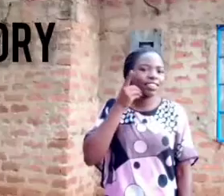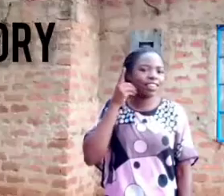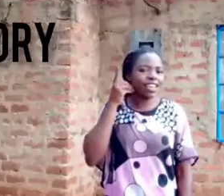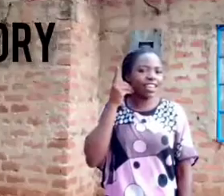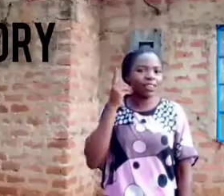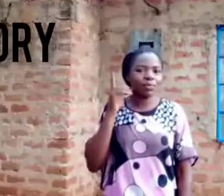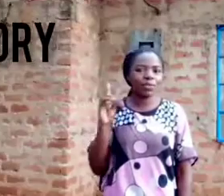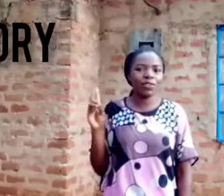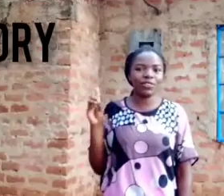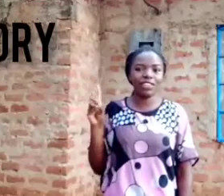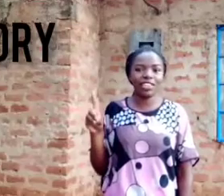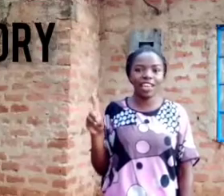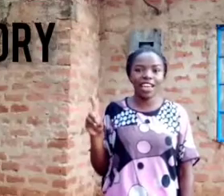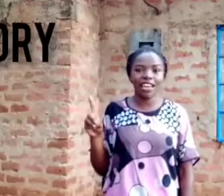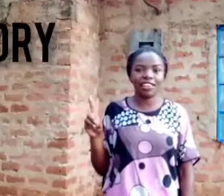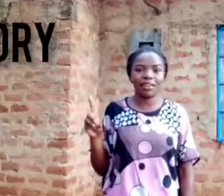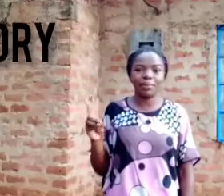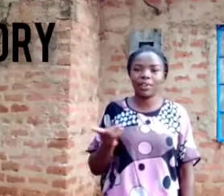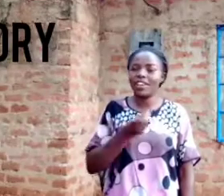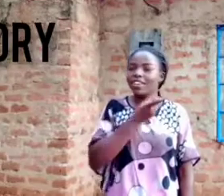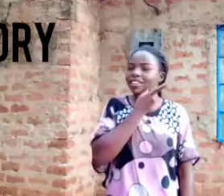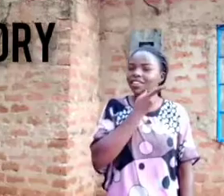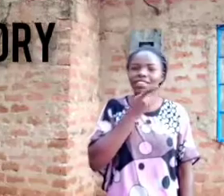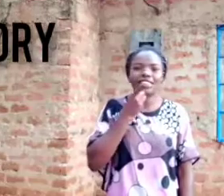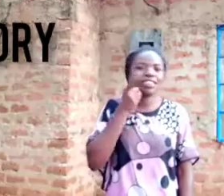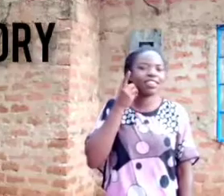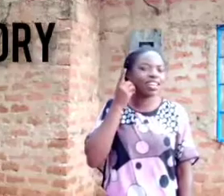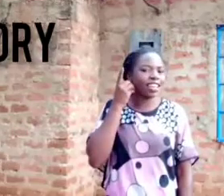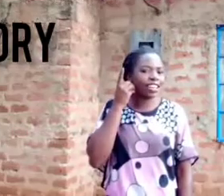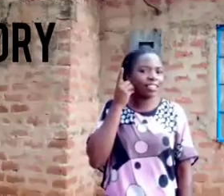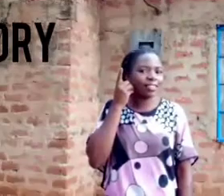Dry. We use the hand shape. Dry.